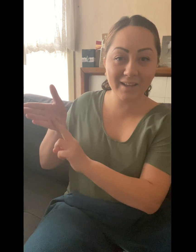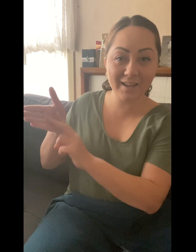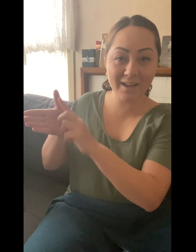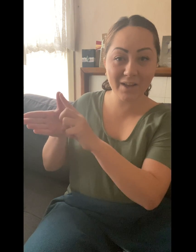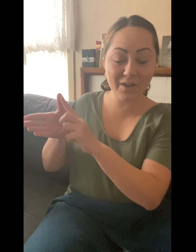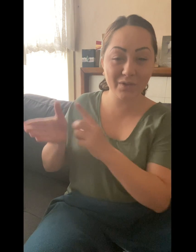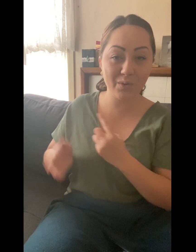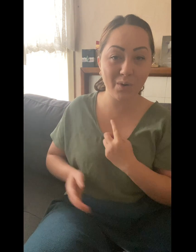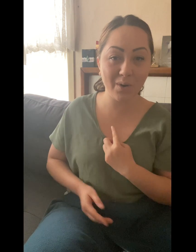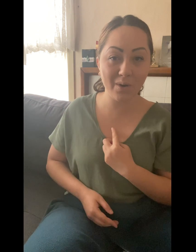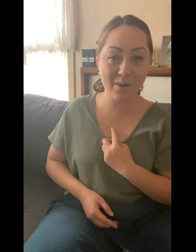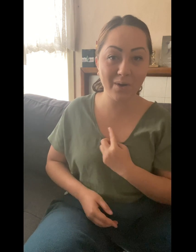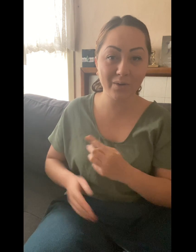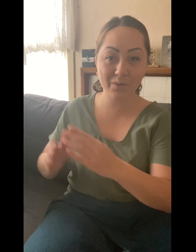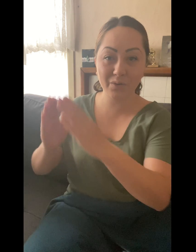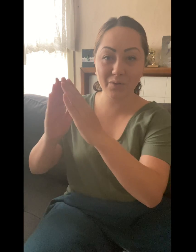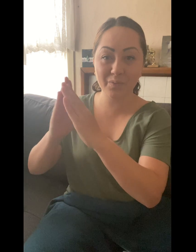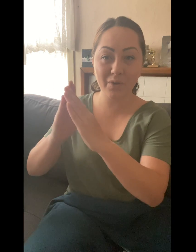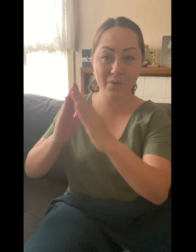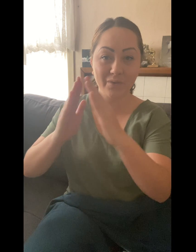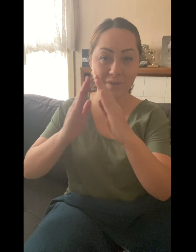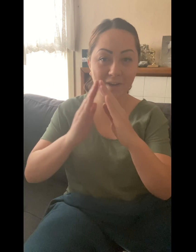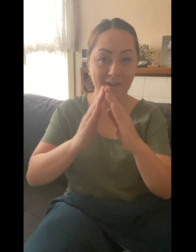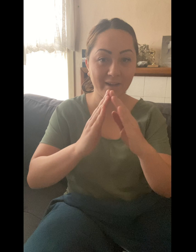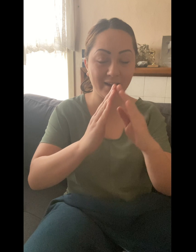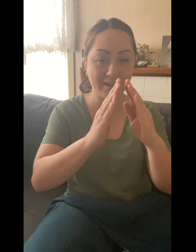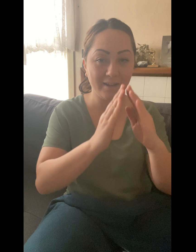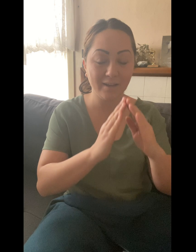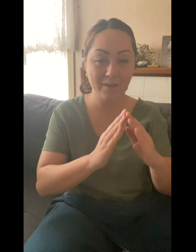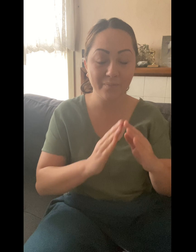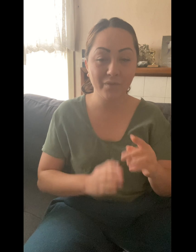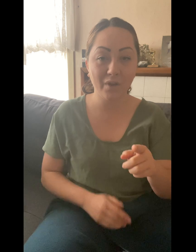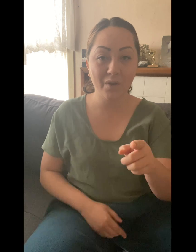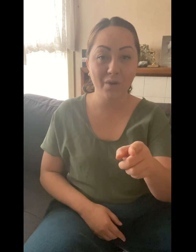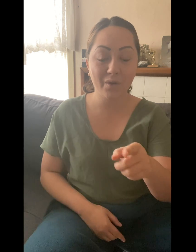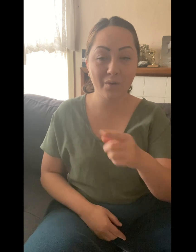mana tōku maunga, ko